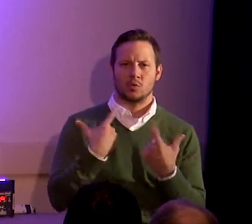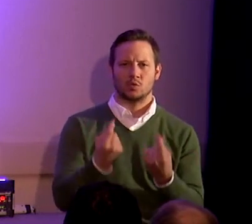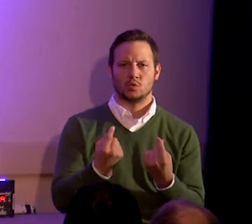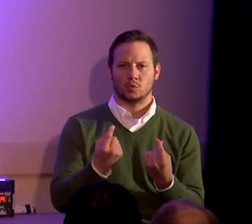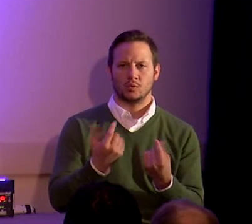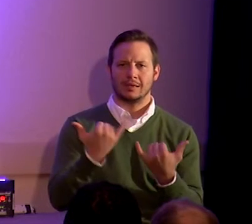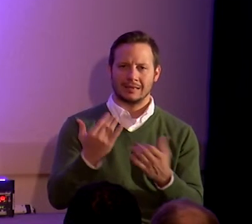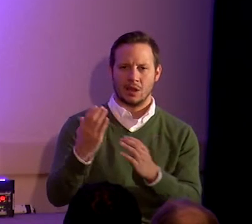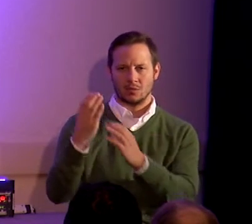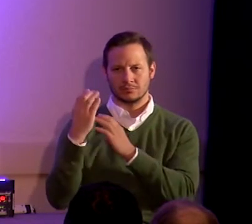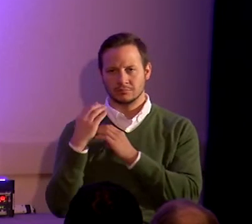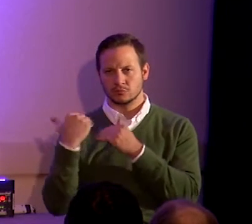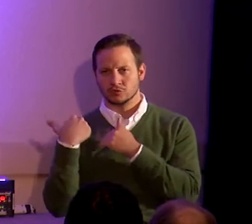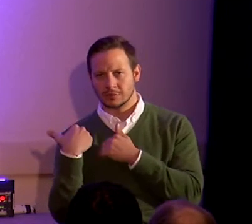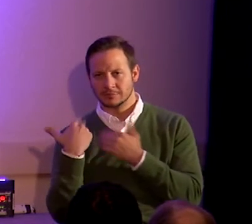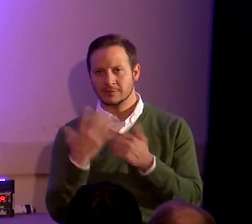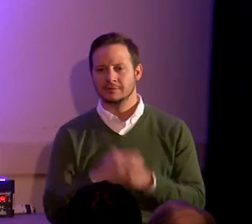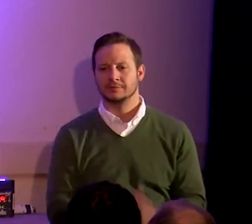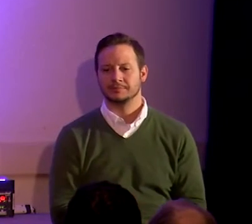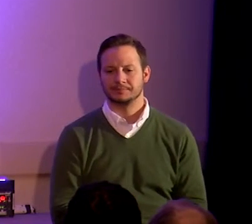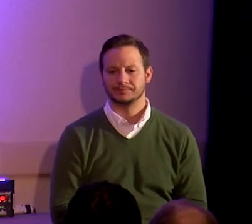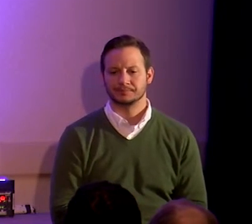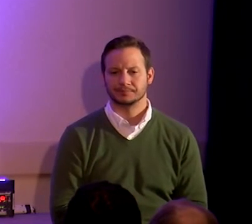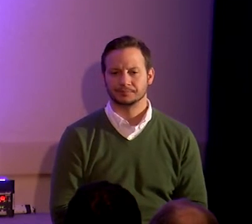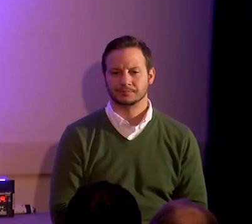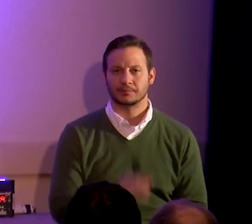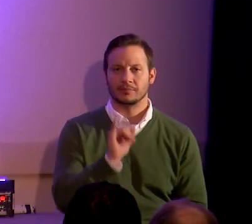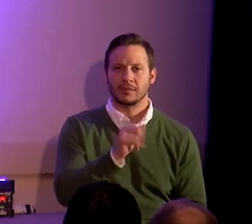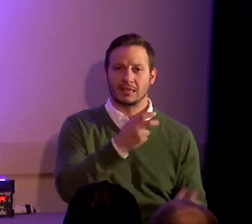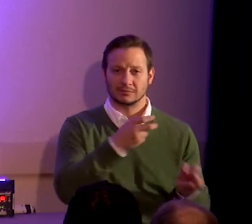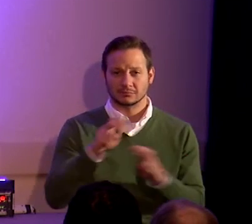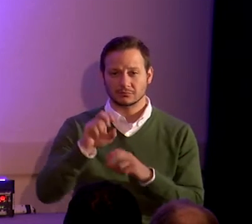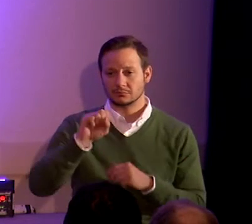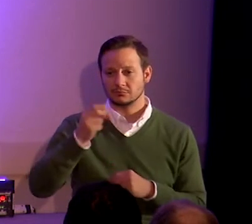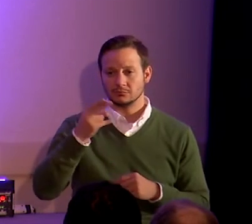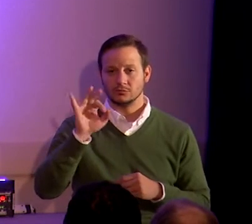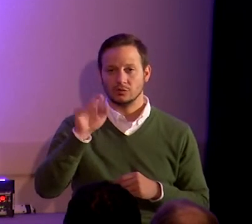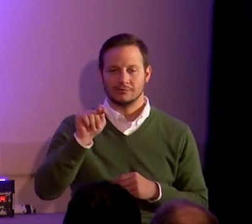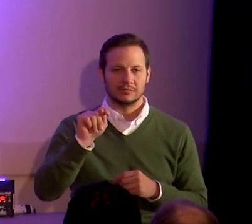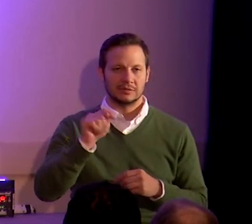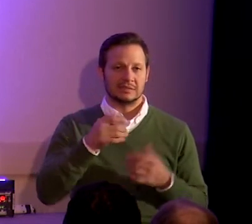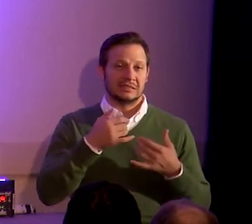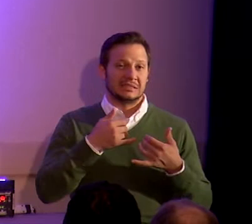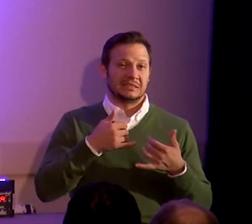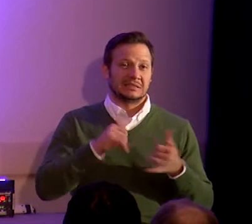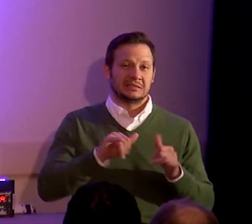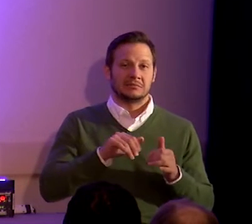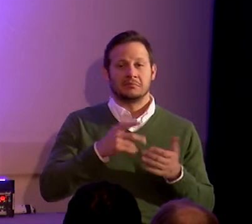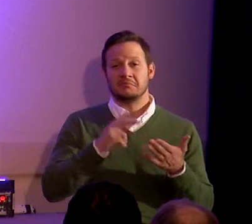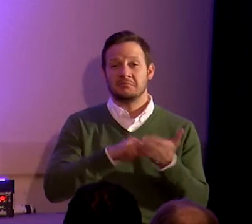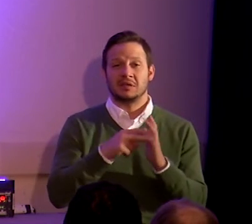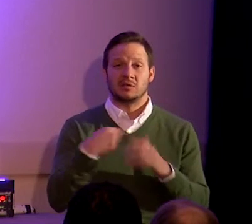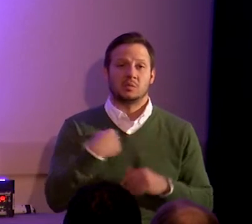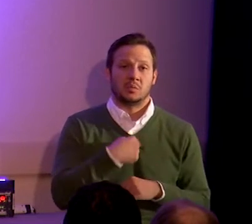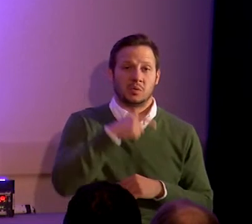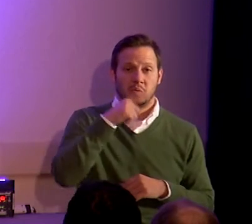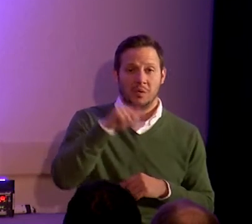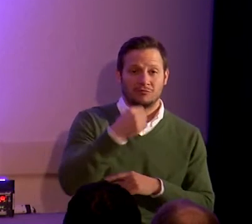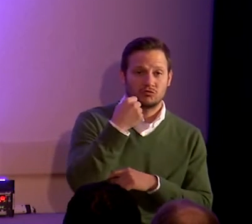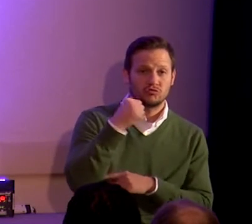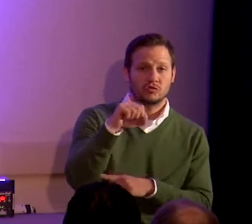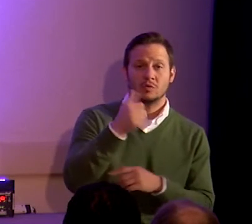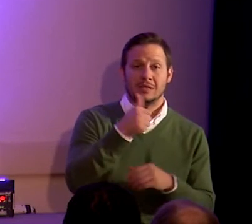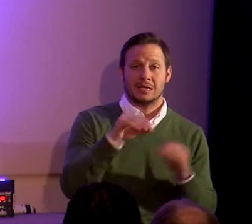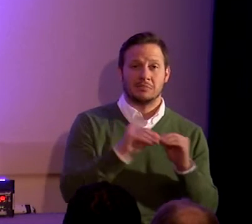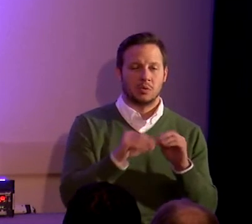now. This shift will not end the necessity for the protest culture in which American atheists has traditionally been